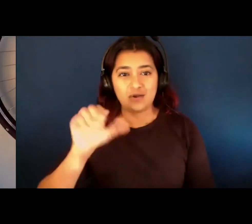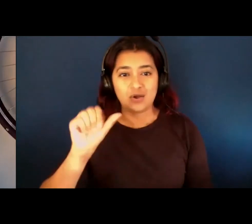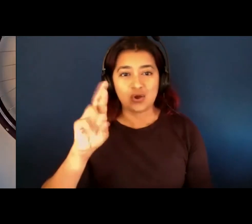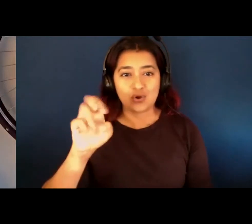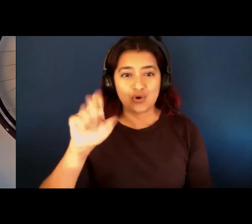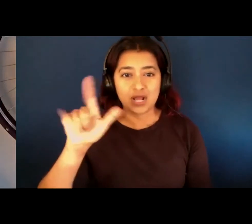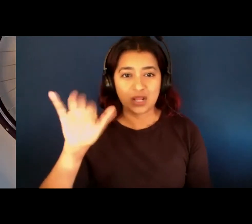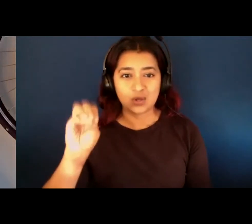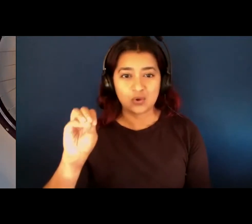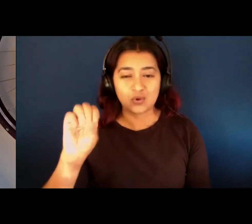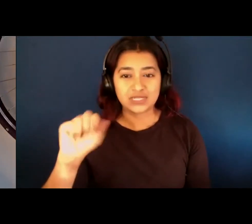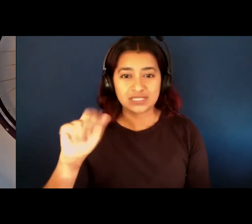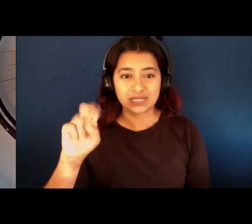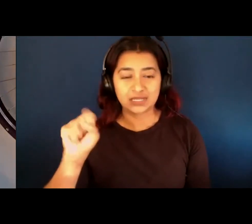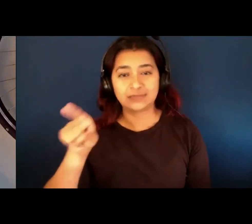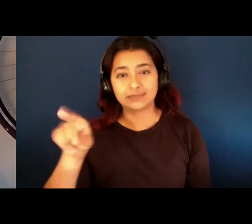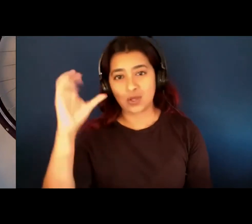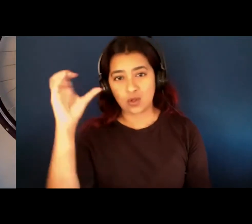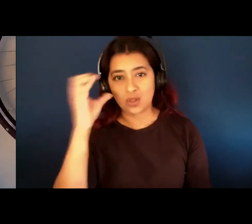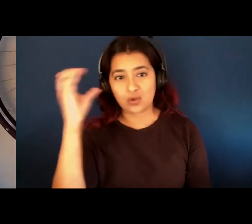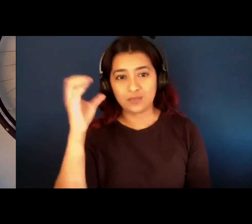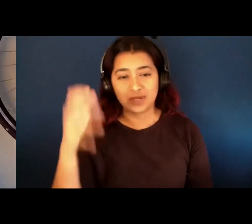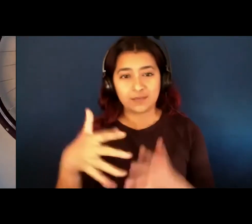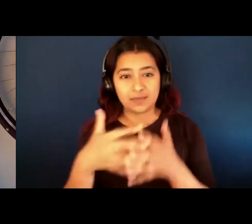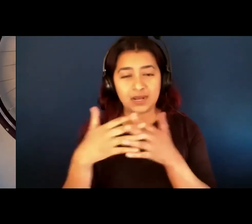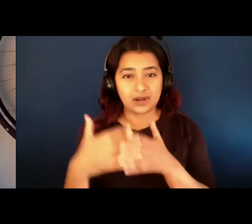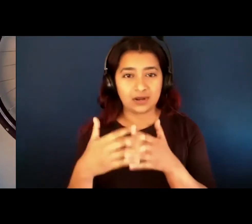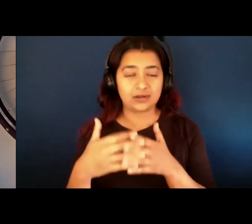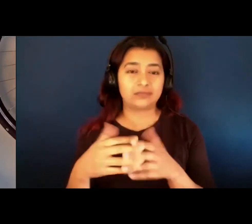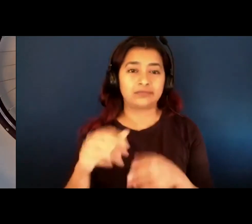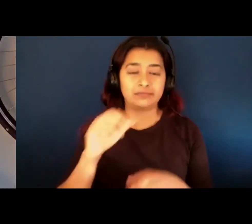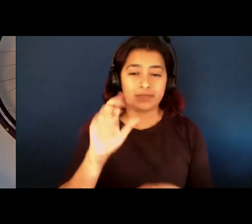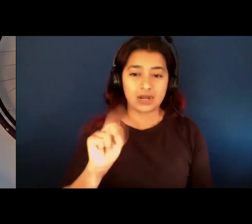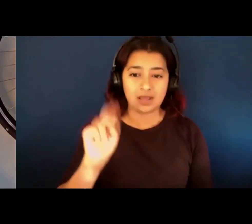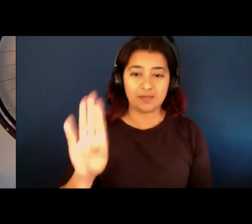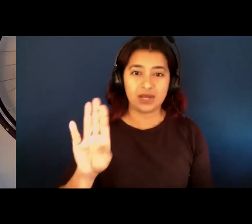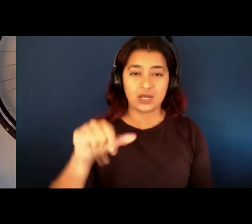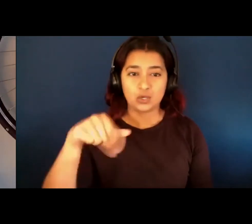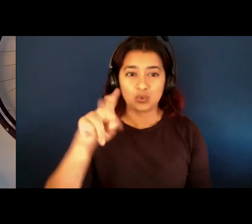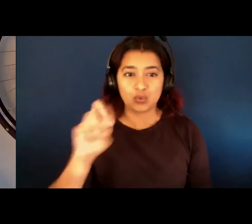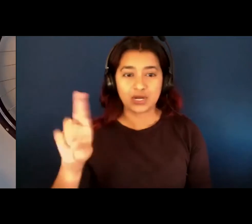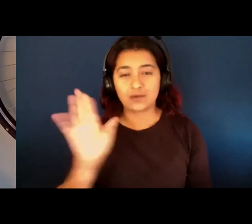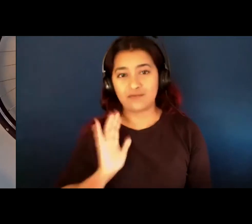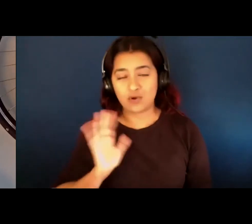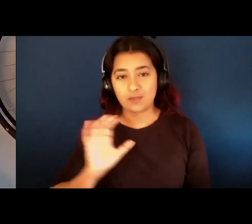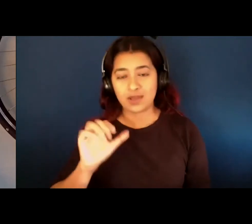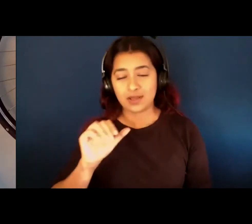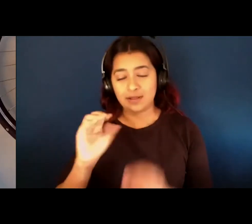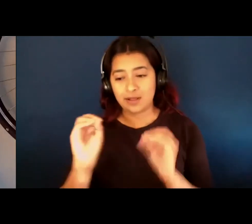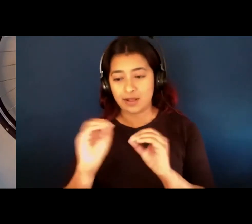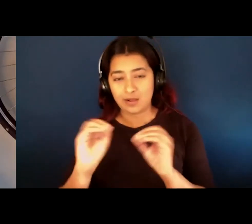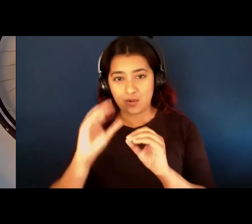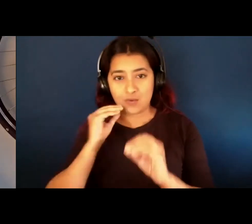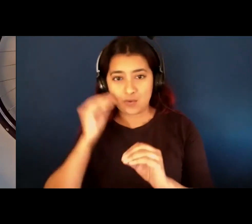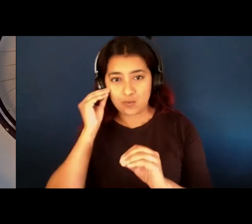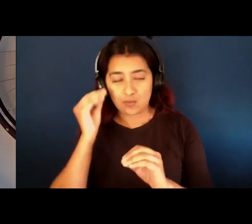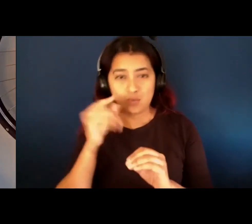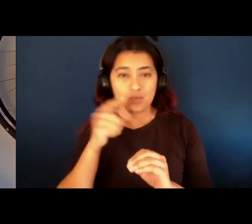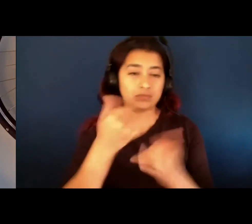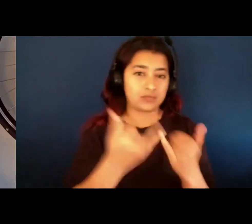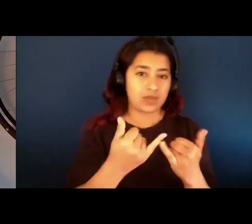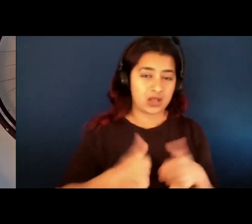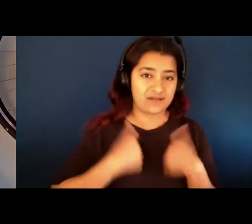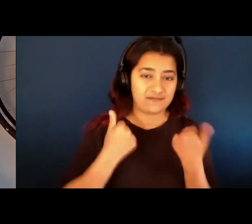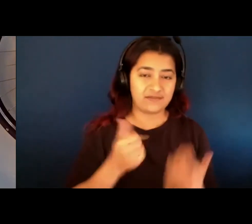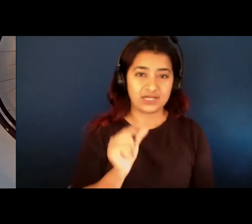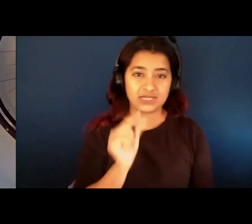Sanz is a Colombian-American non-binary, queer, formerly unhoused writer with a disability who resides in San Antonio,